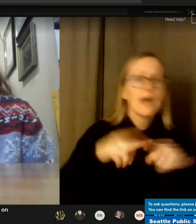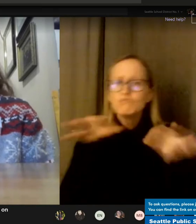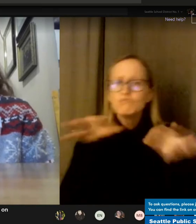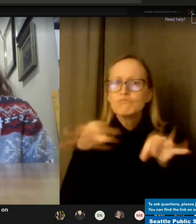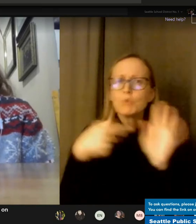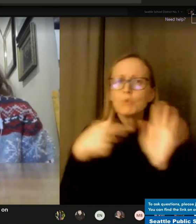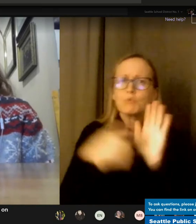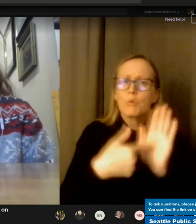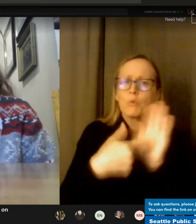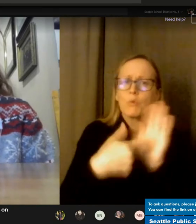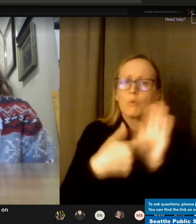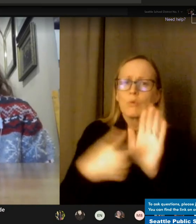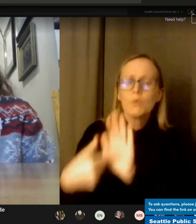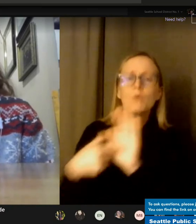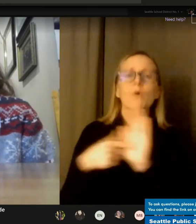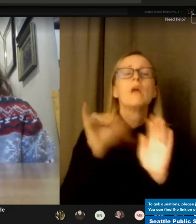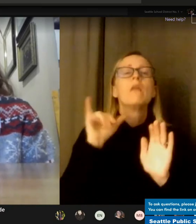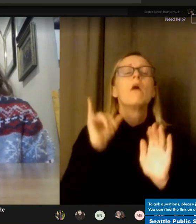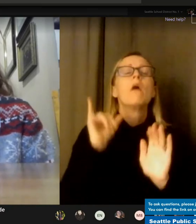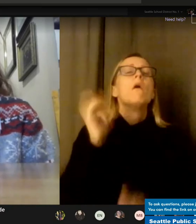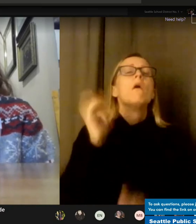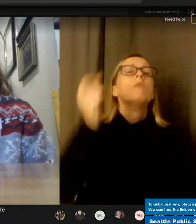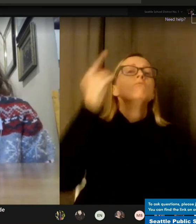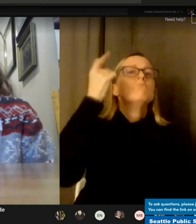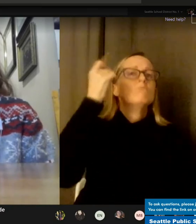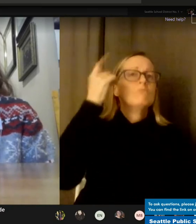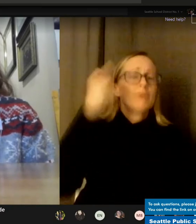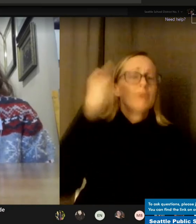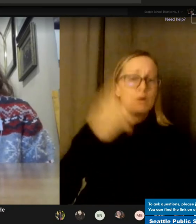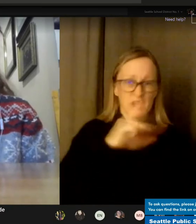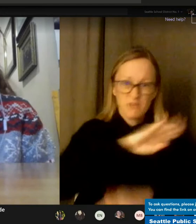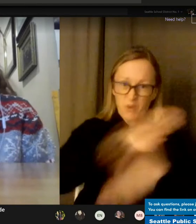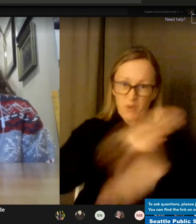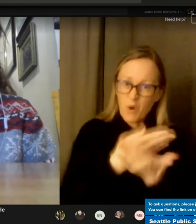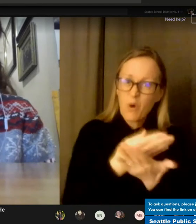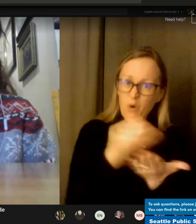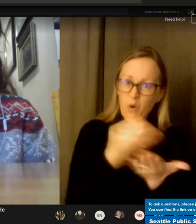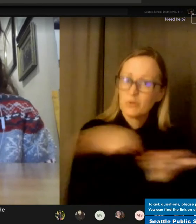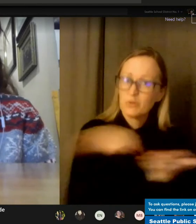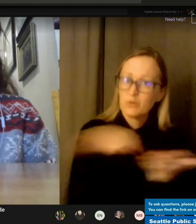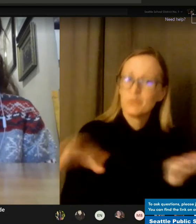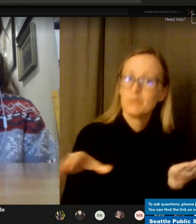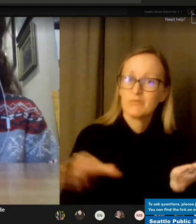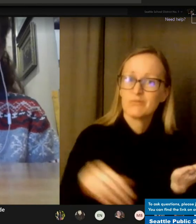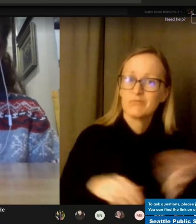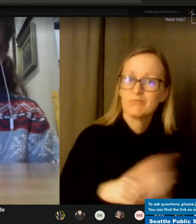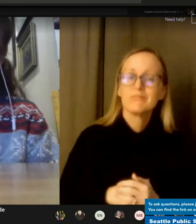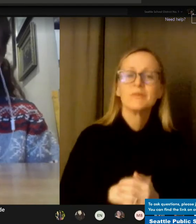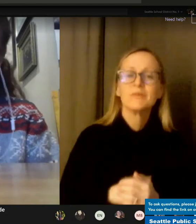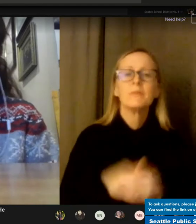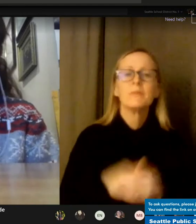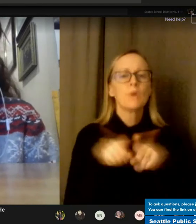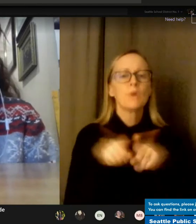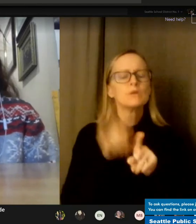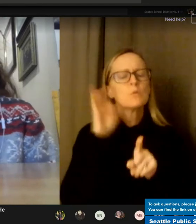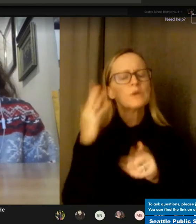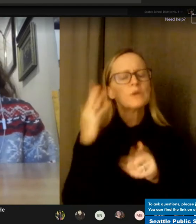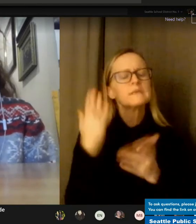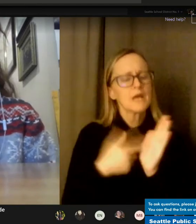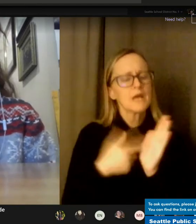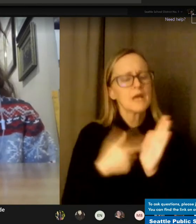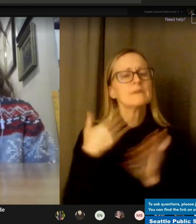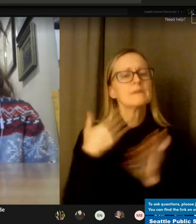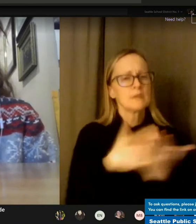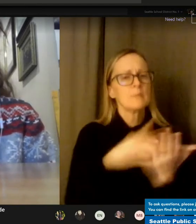representations to increase understanding for all students. You'll also hear some specific activities while your students